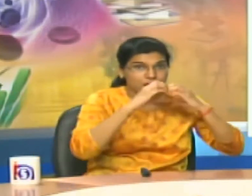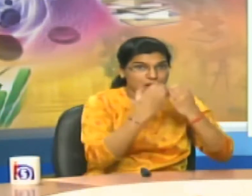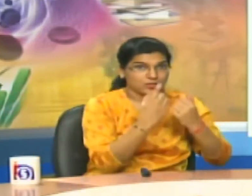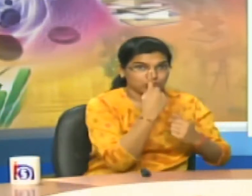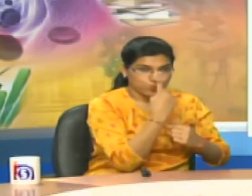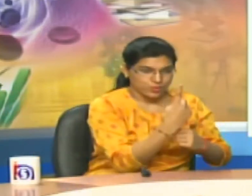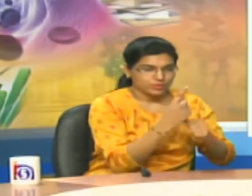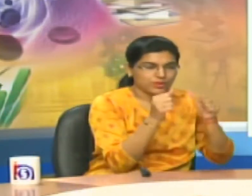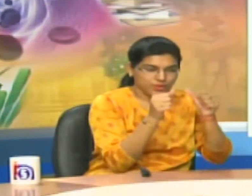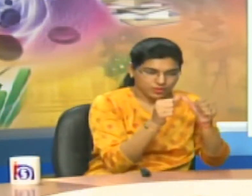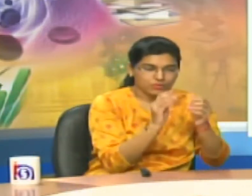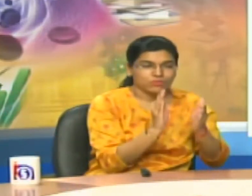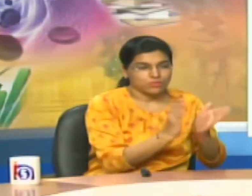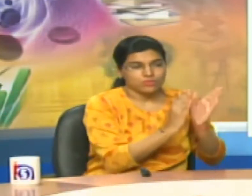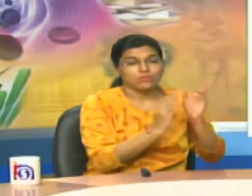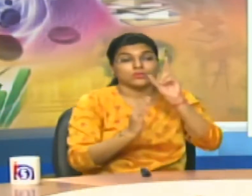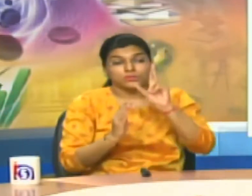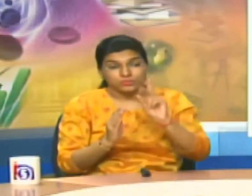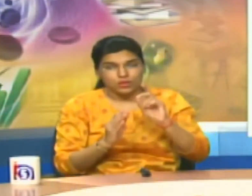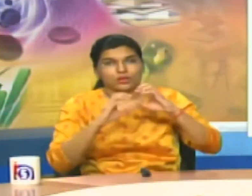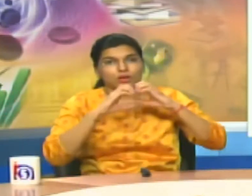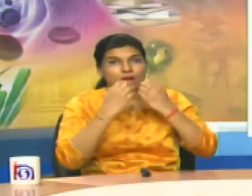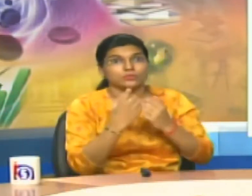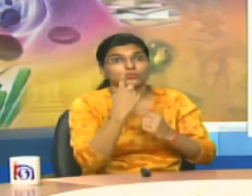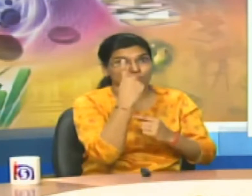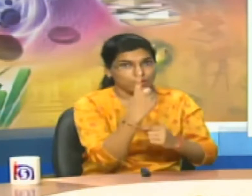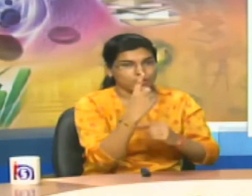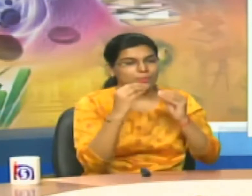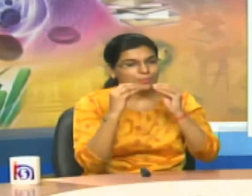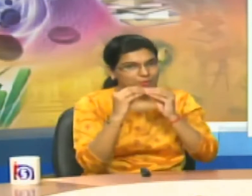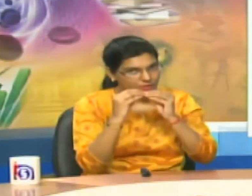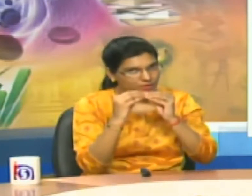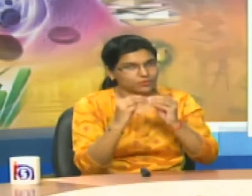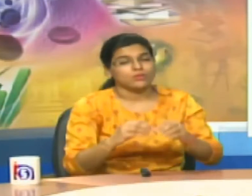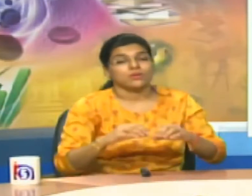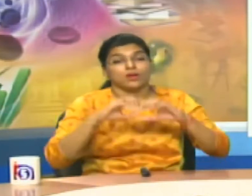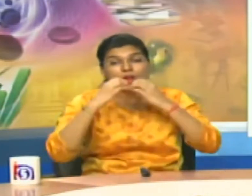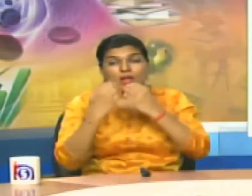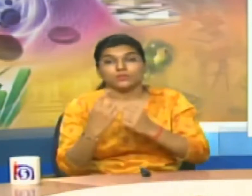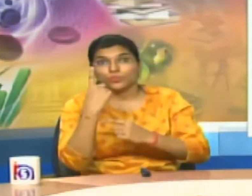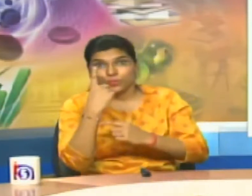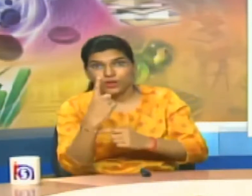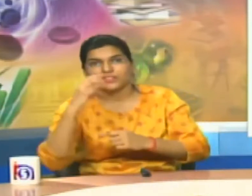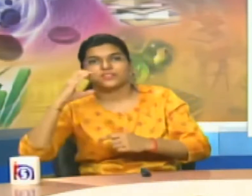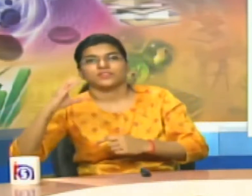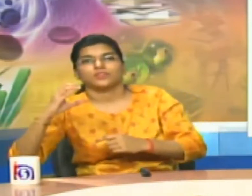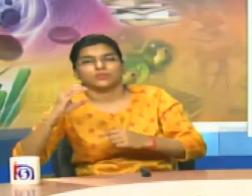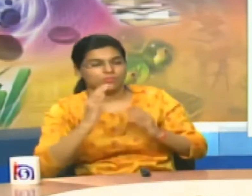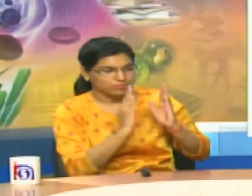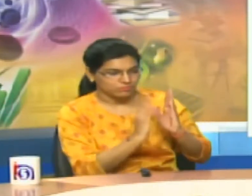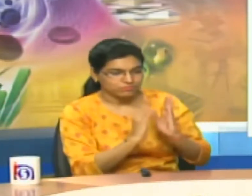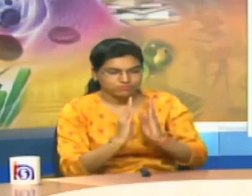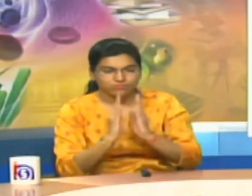one. Class 1A, then class 1B, then class